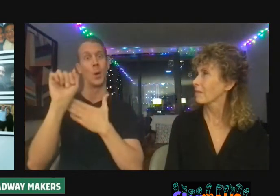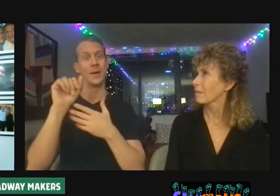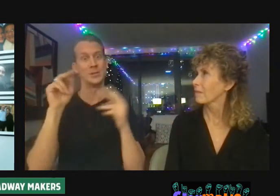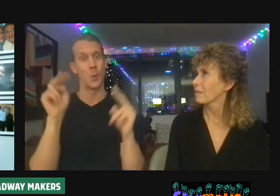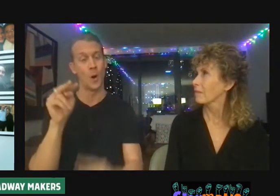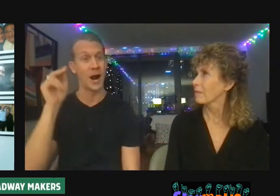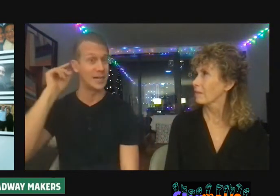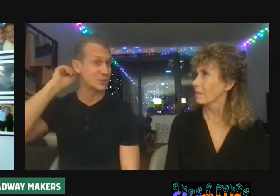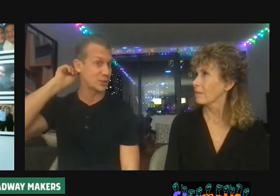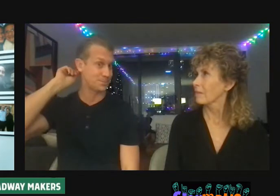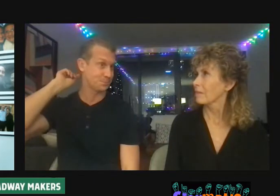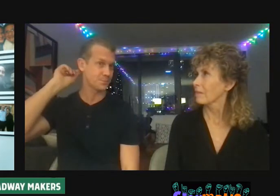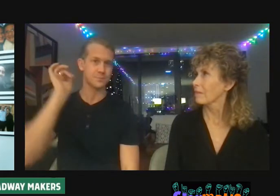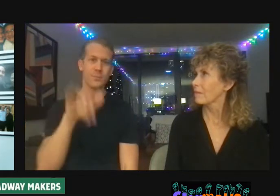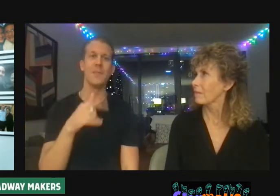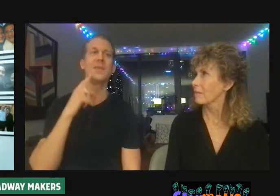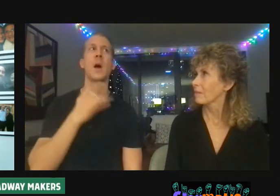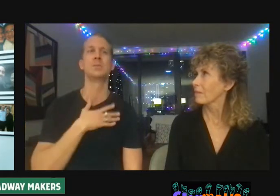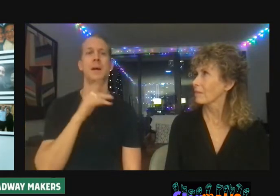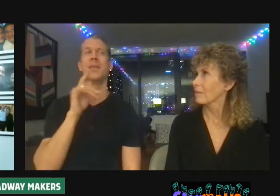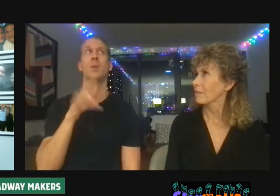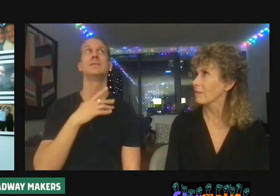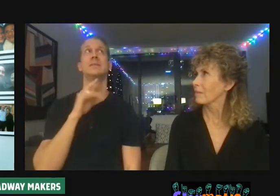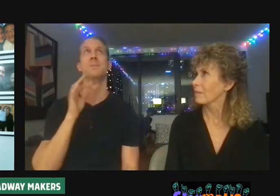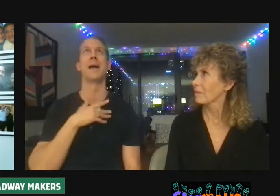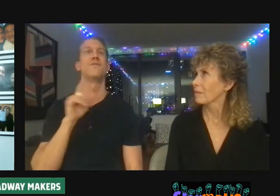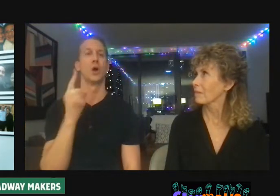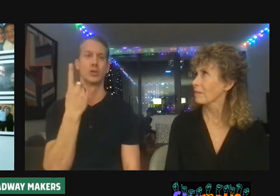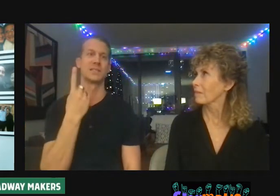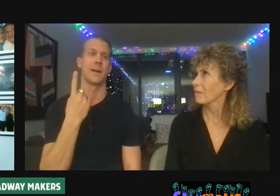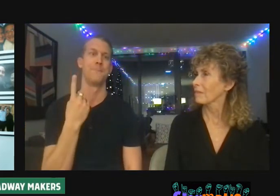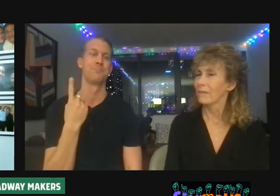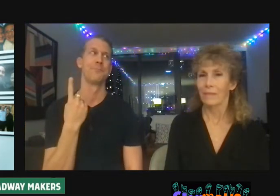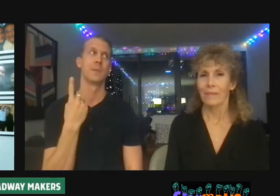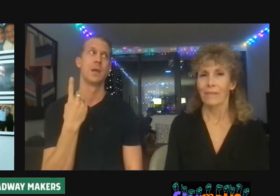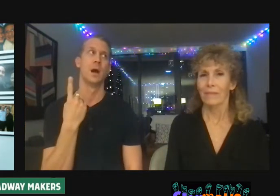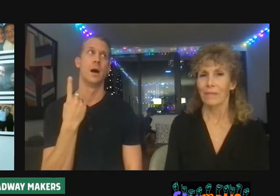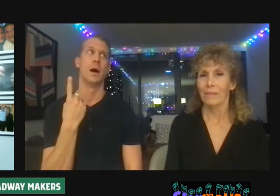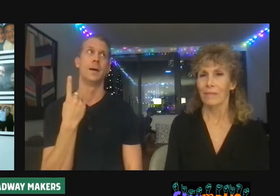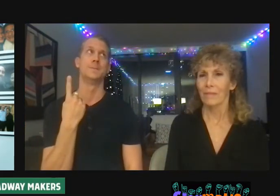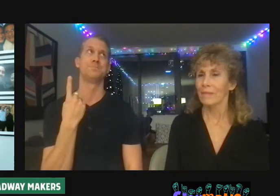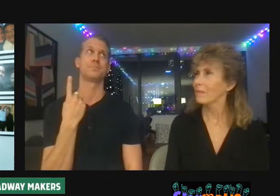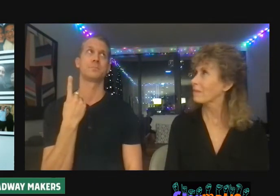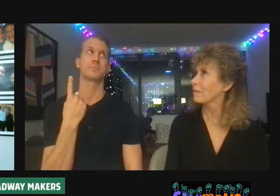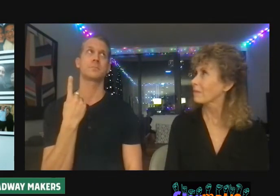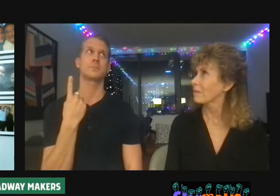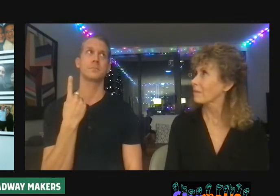mind blowing to watch. I think that was my first